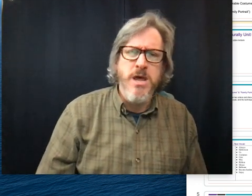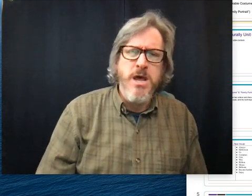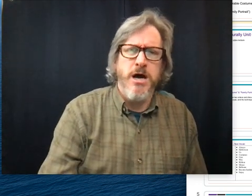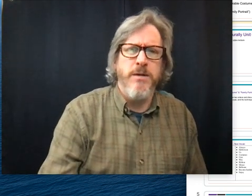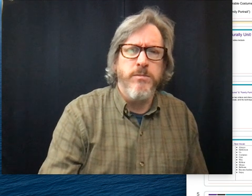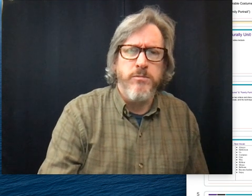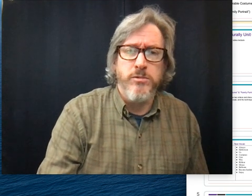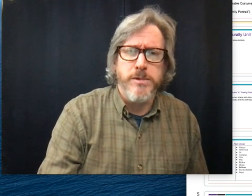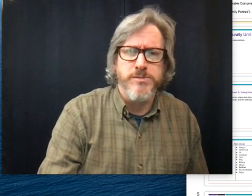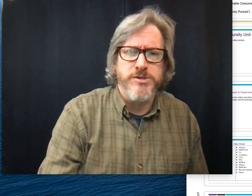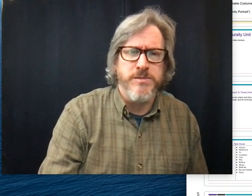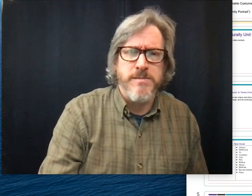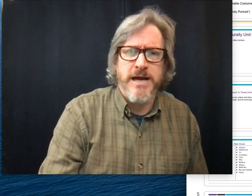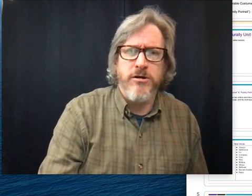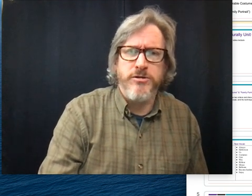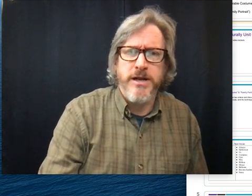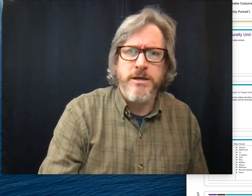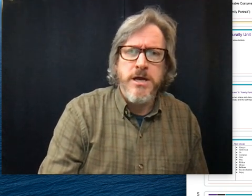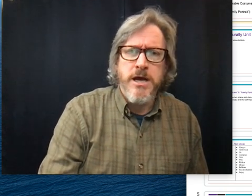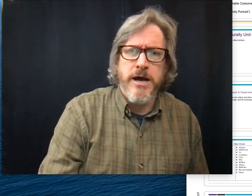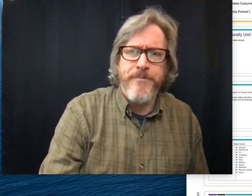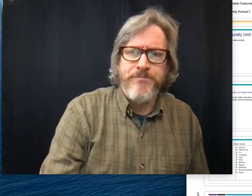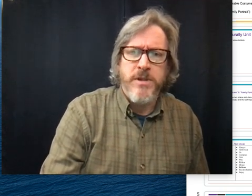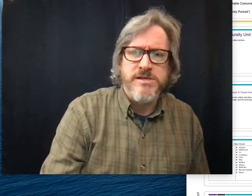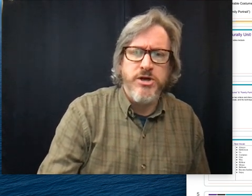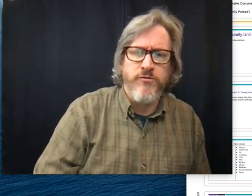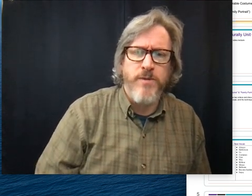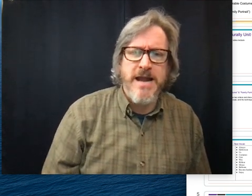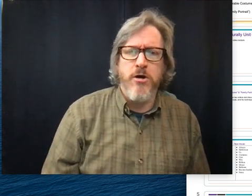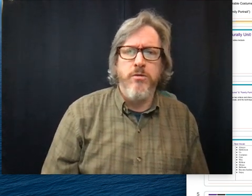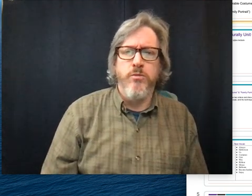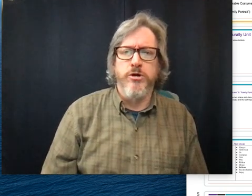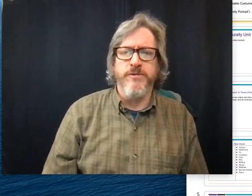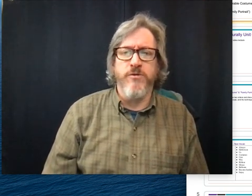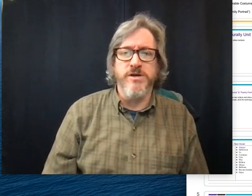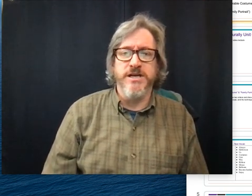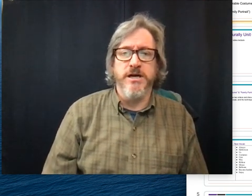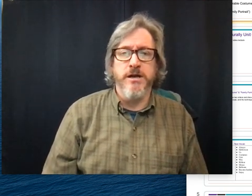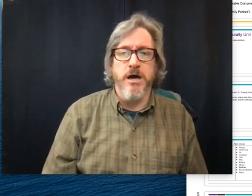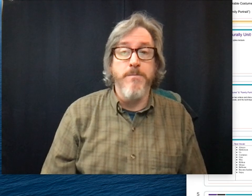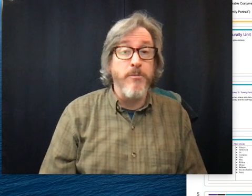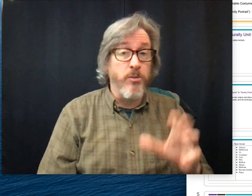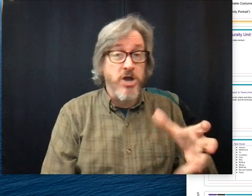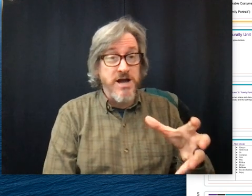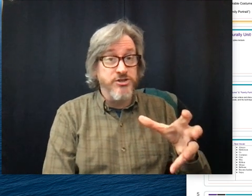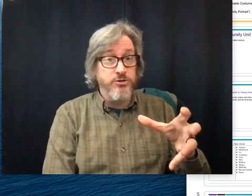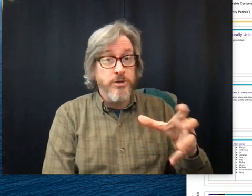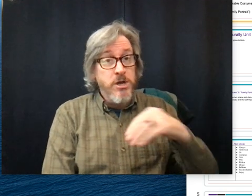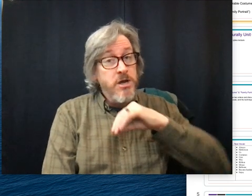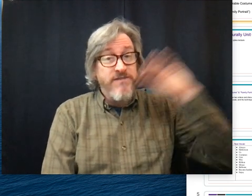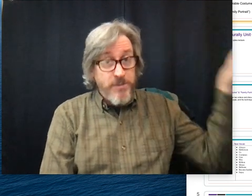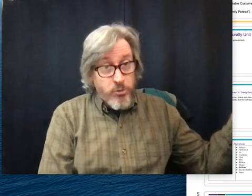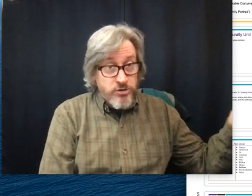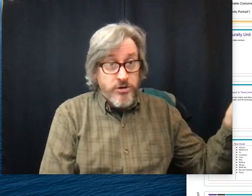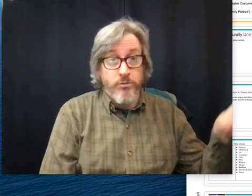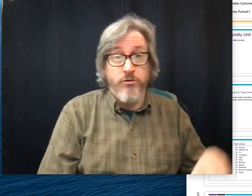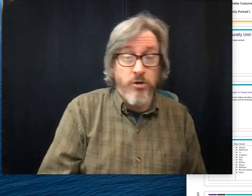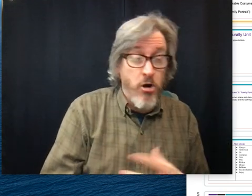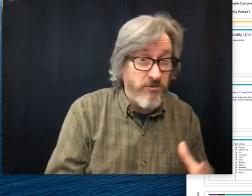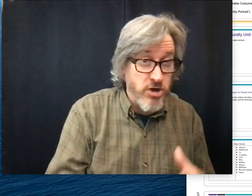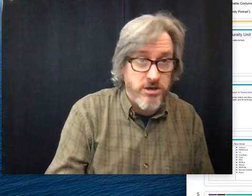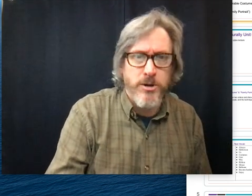alternate, or I suppose sometimes I alternate. So for right now, we're going to be focusing on a memorable costume family